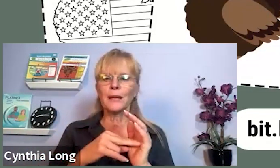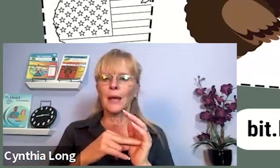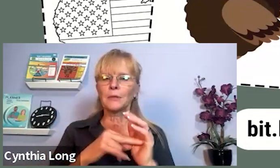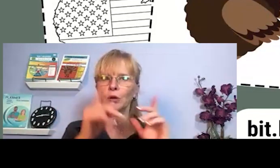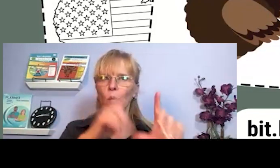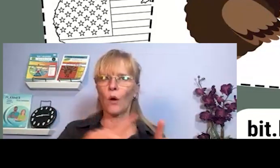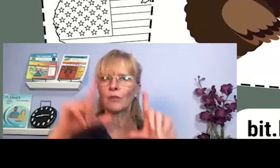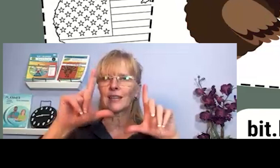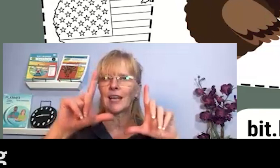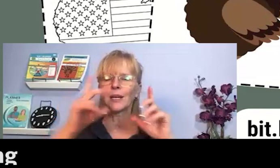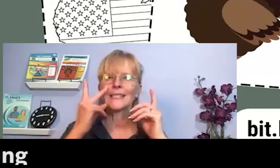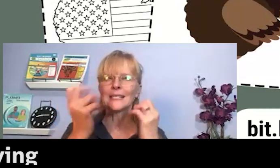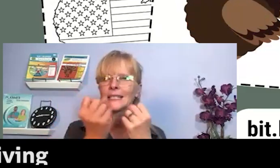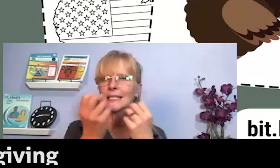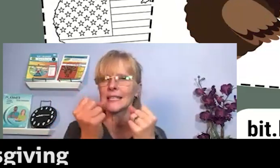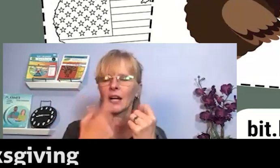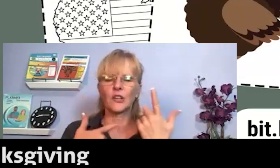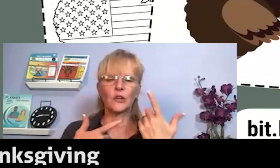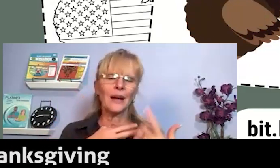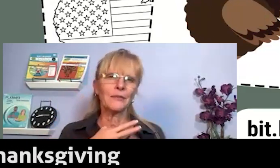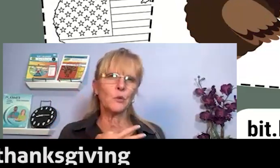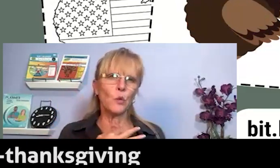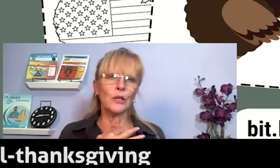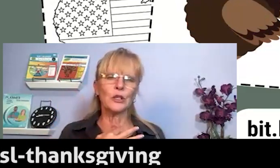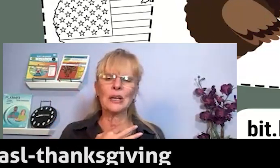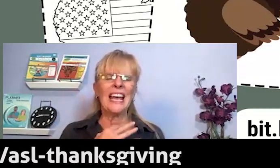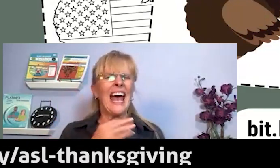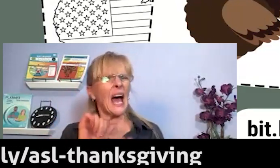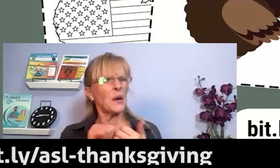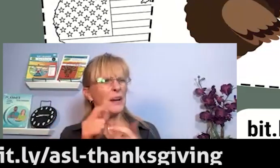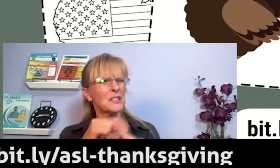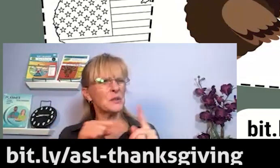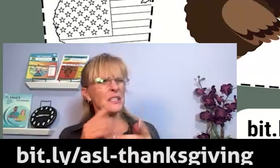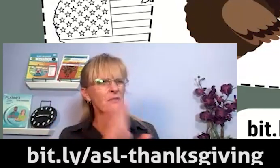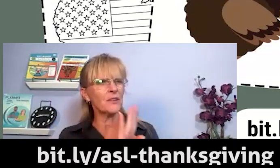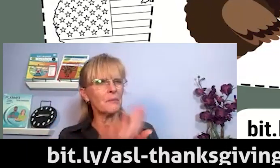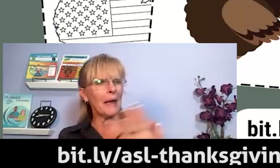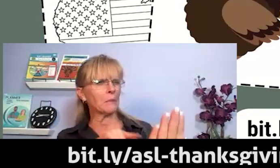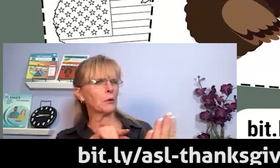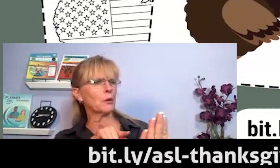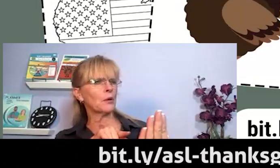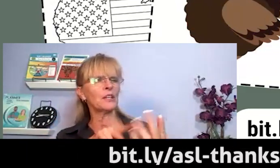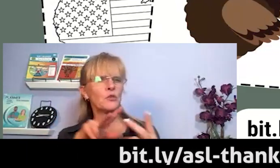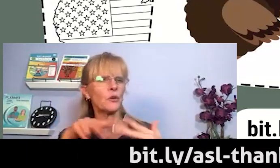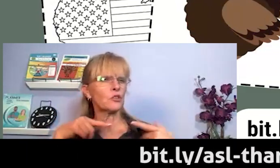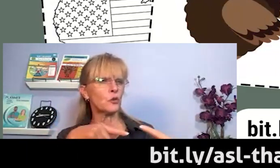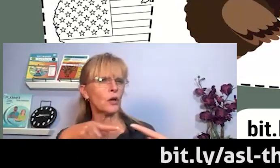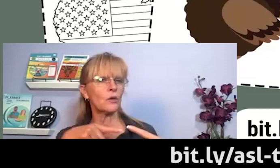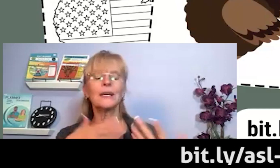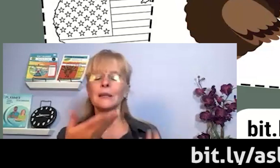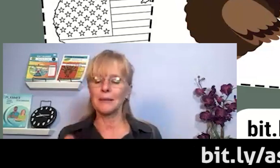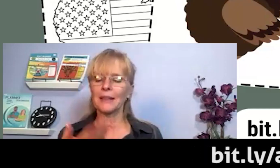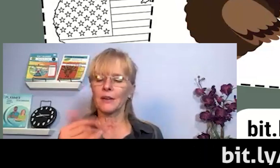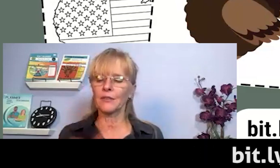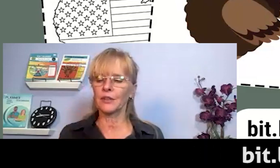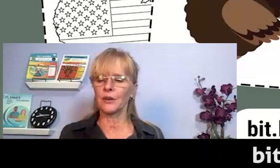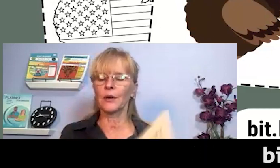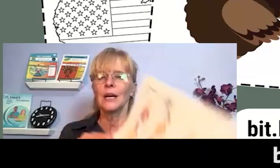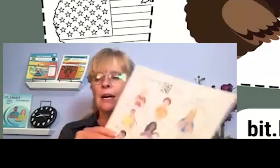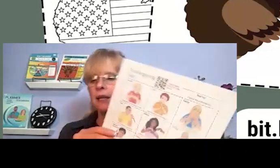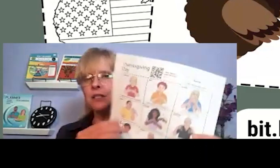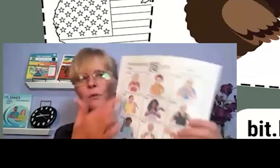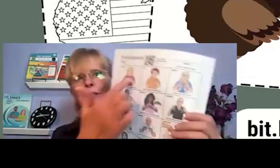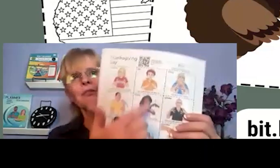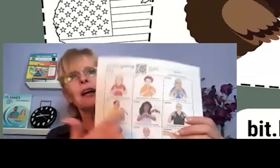means you'll be able to go over there and see it signed. You don't have to wonder, how do I do this from the paper and struggle? It'll be there for